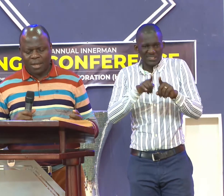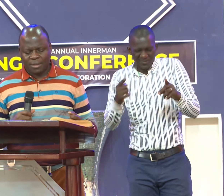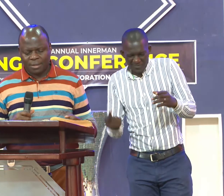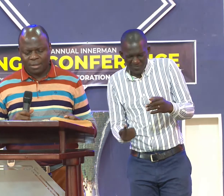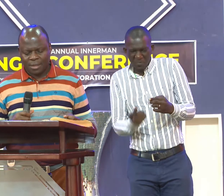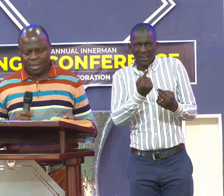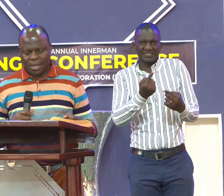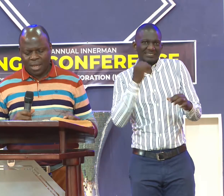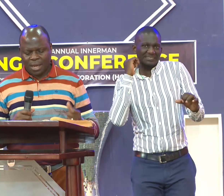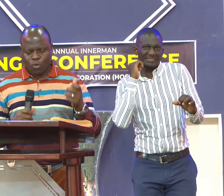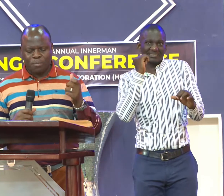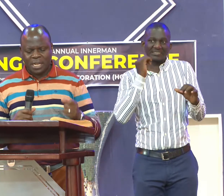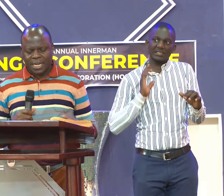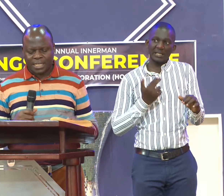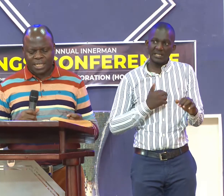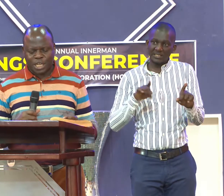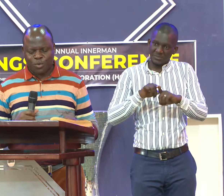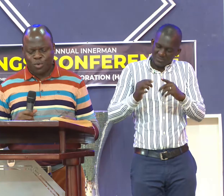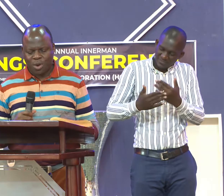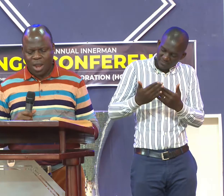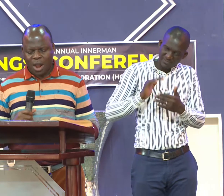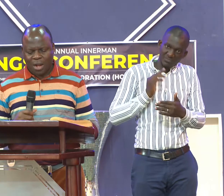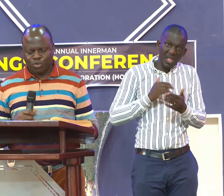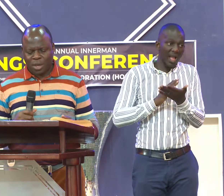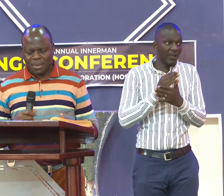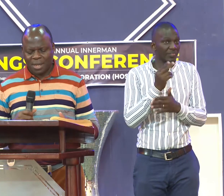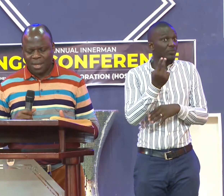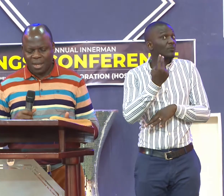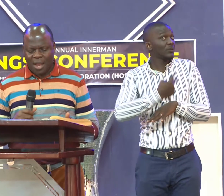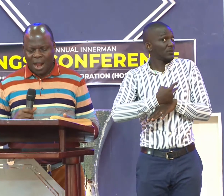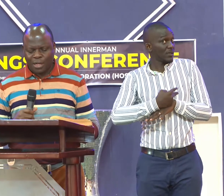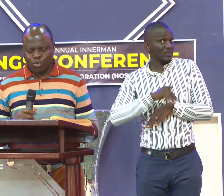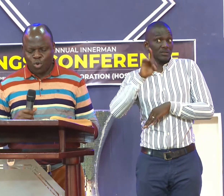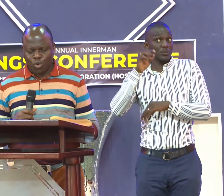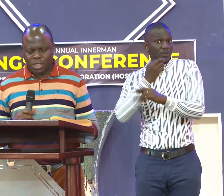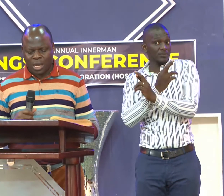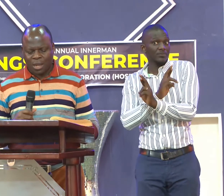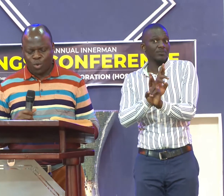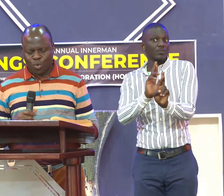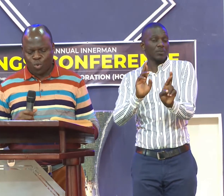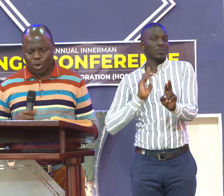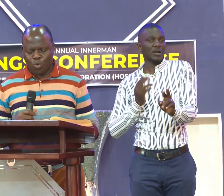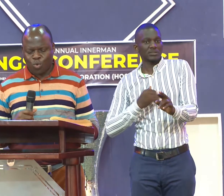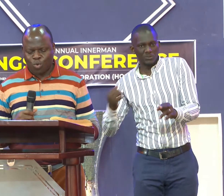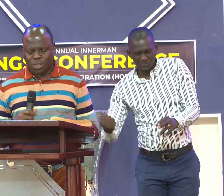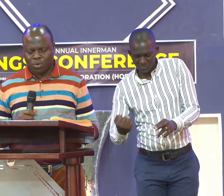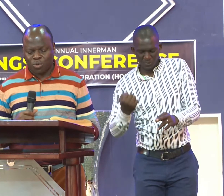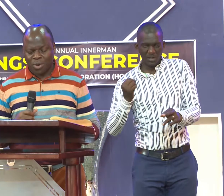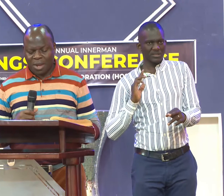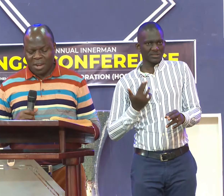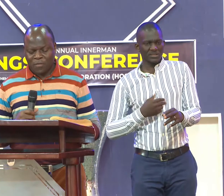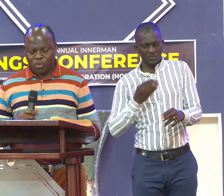yalitunyiga. Ennaku bbiri nga ziyiseewo alitulamya, alitugolokosa.